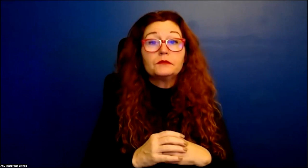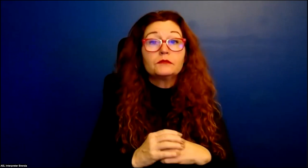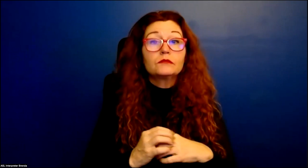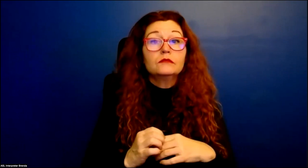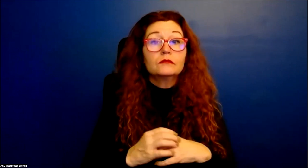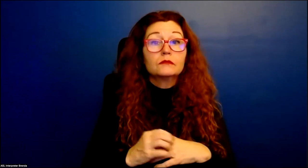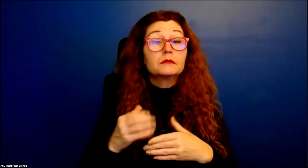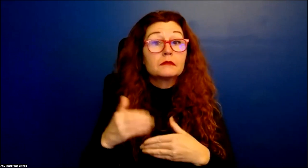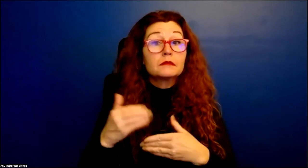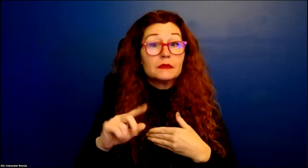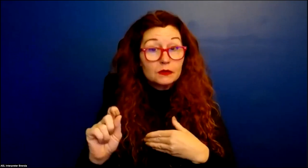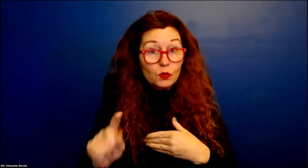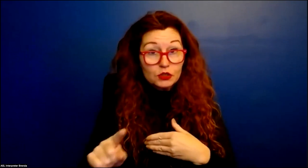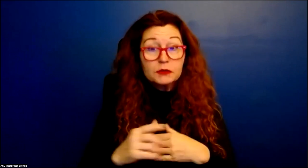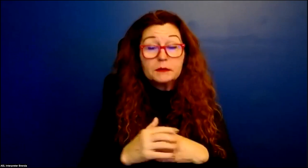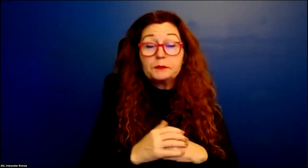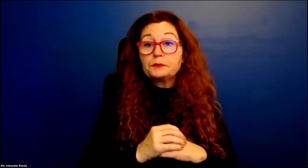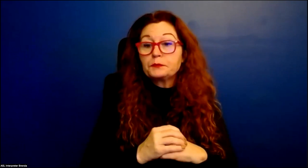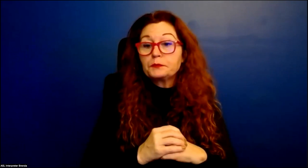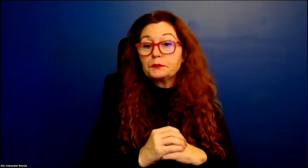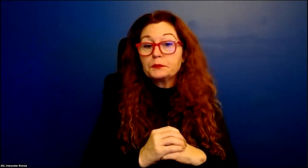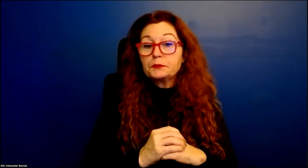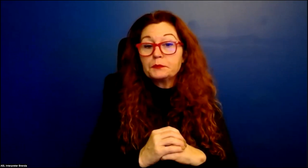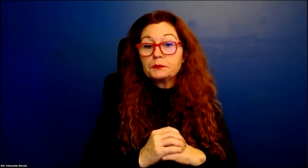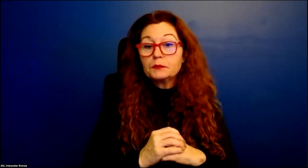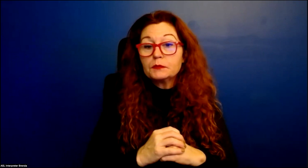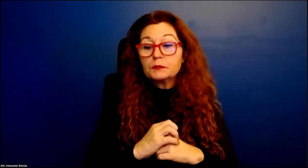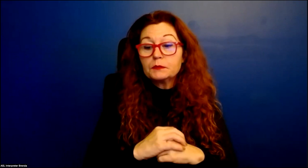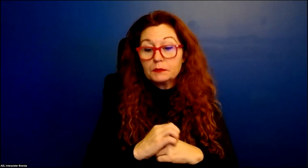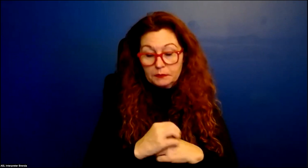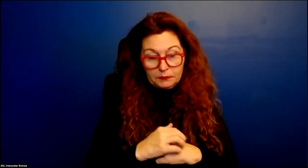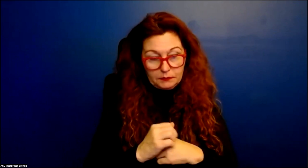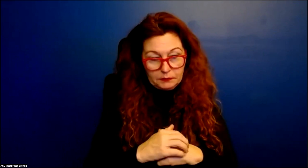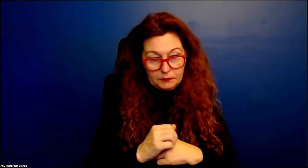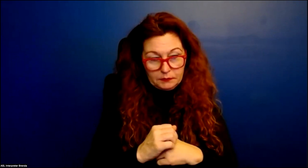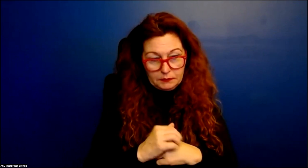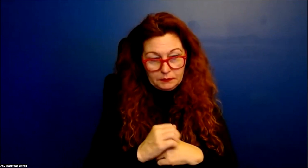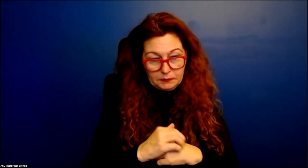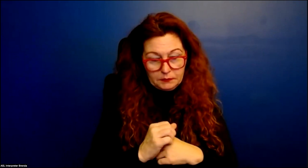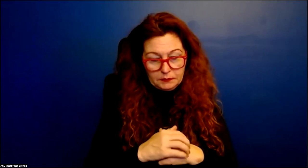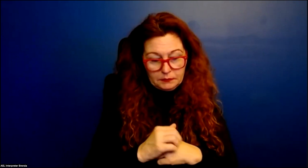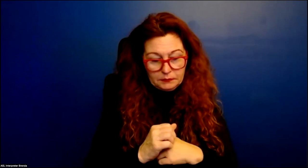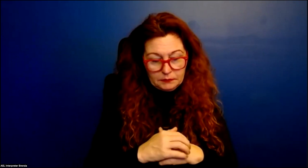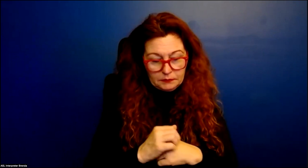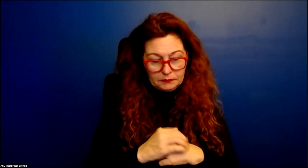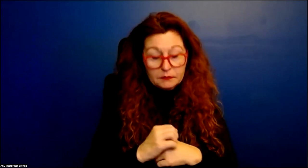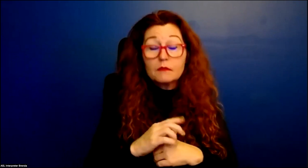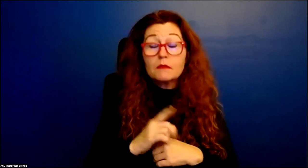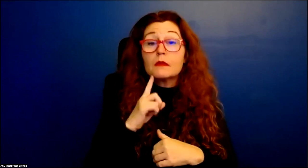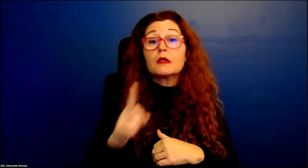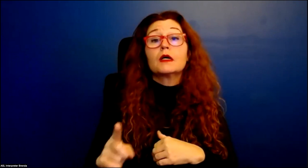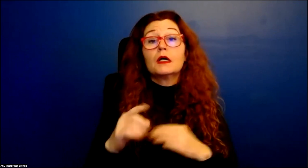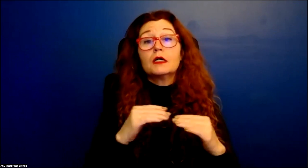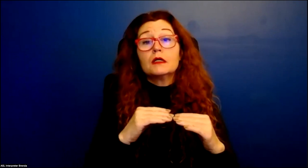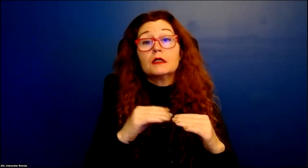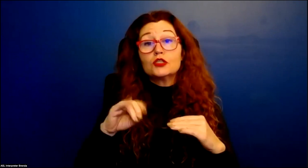is another question I like to ask. What do you think is the significance of the Justice Department's revision